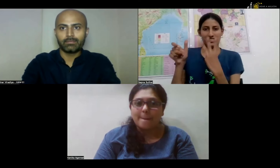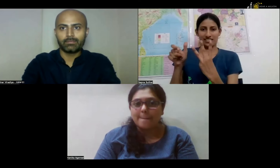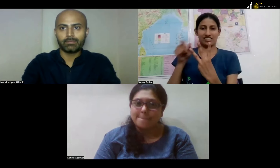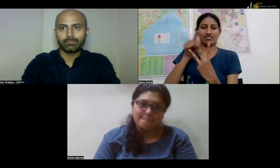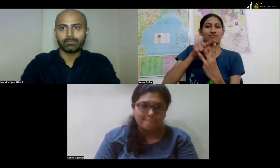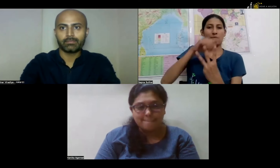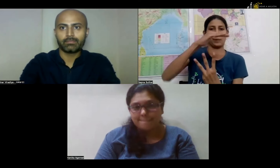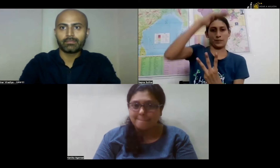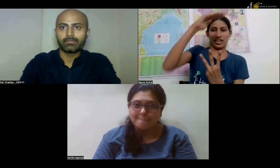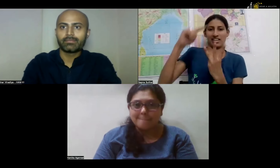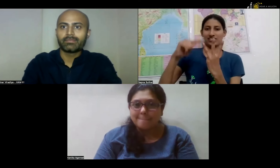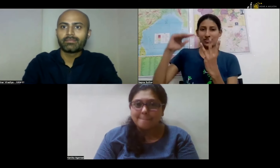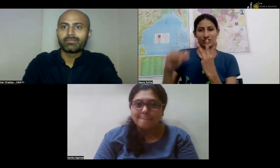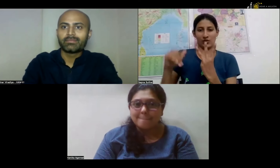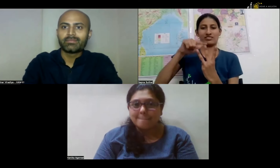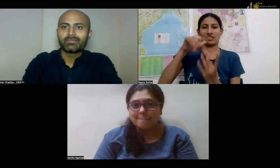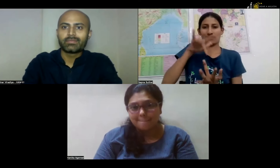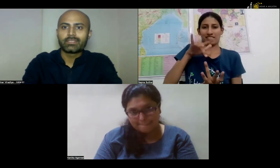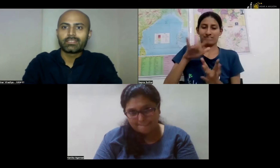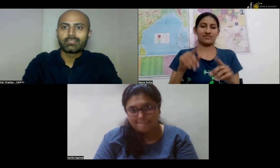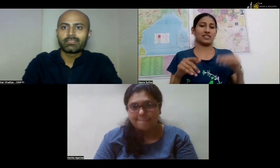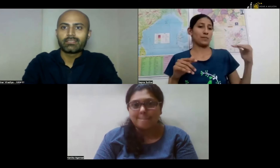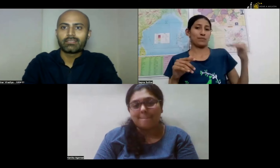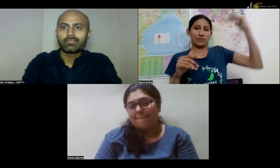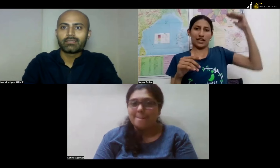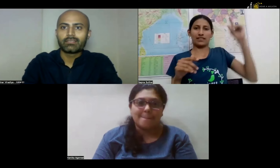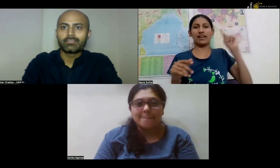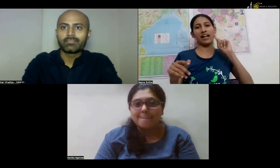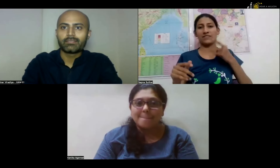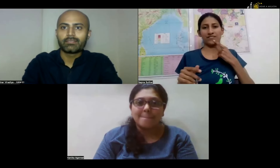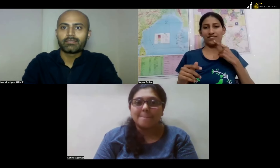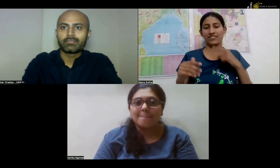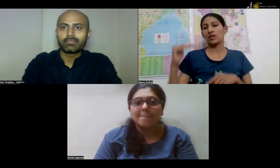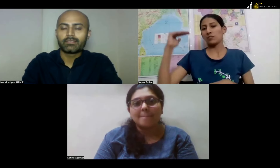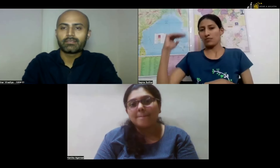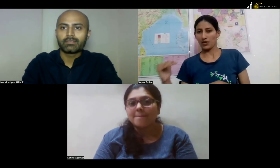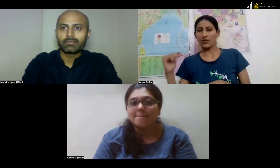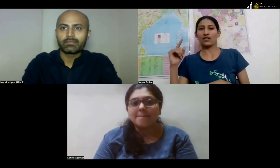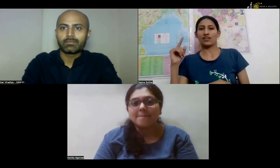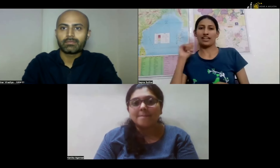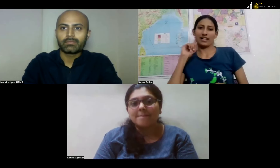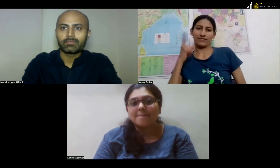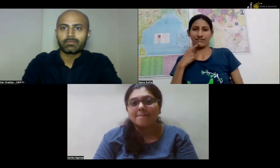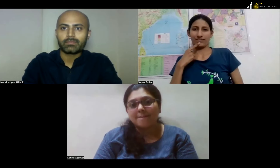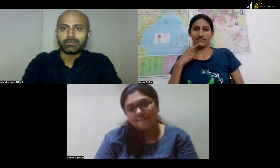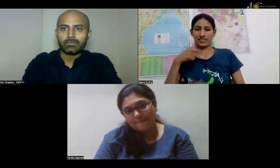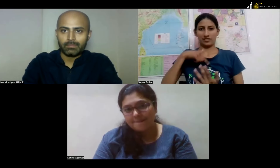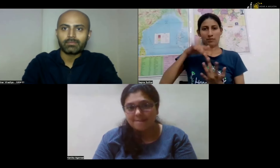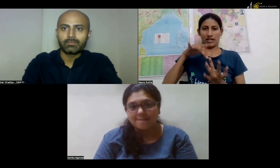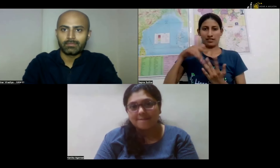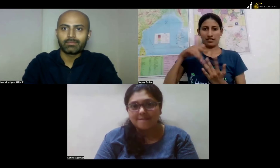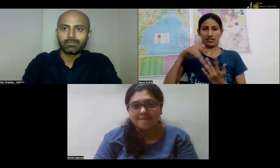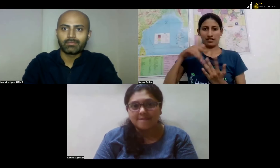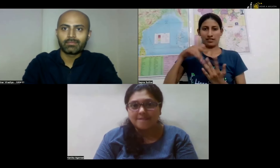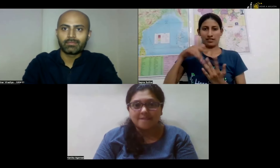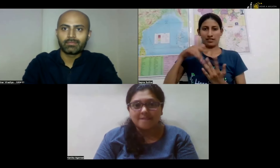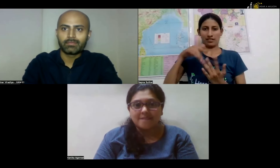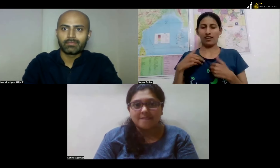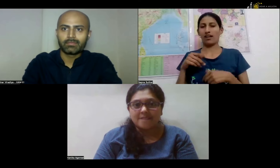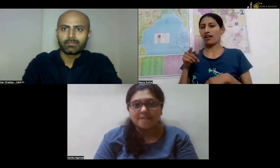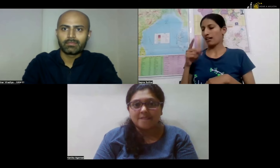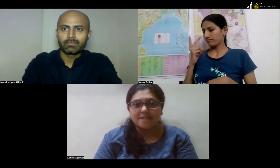that. For example, we have a 3 question. 3. Okay, we have 3 children. The elder one is deaf, and the